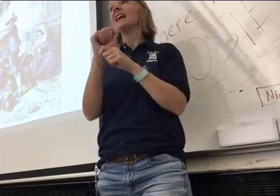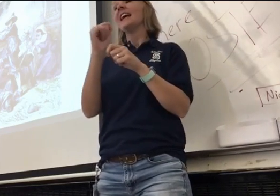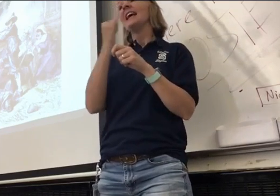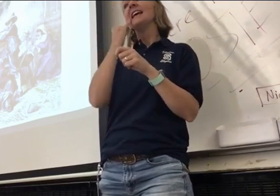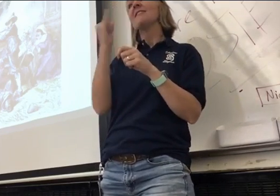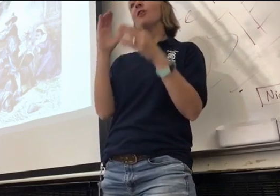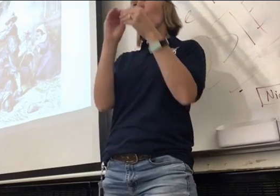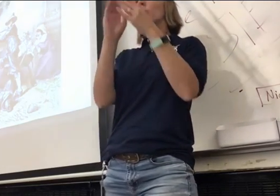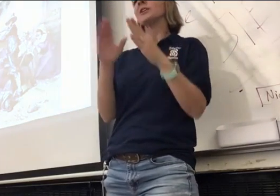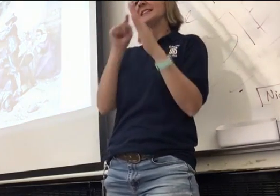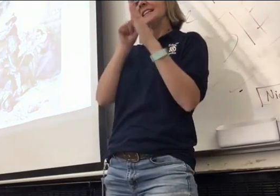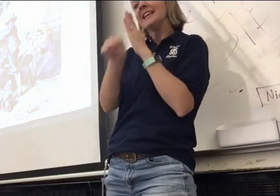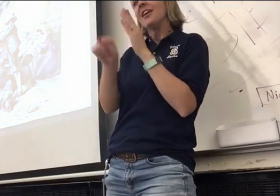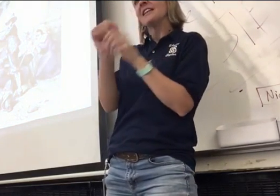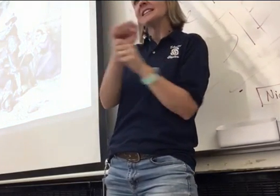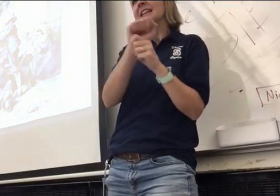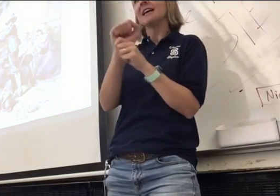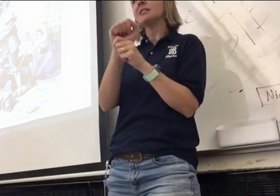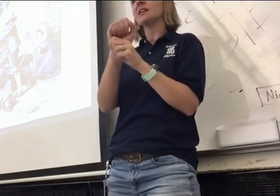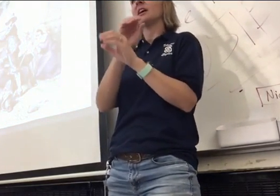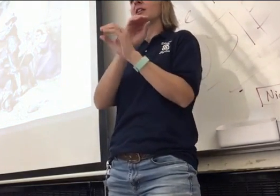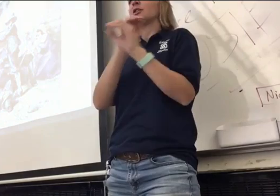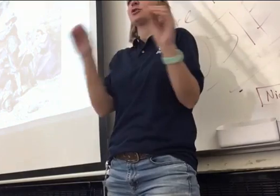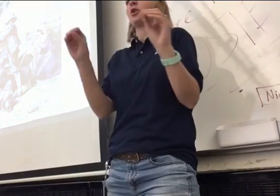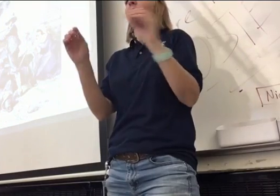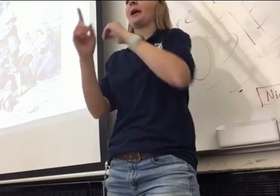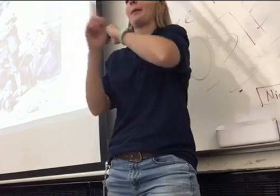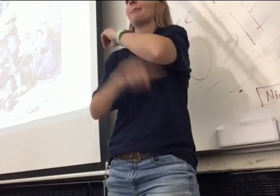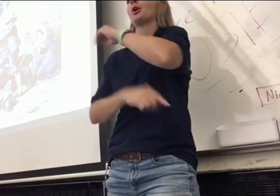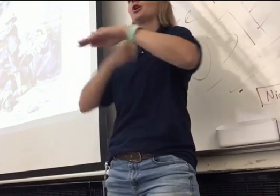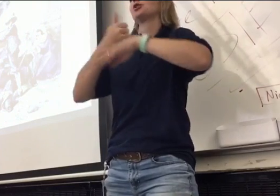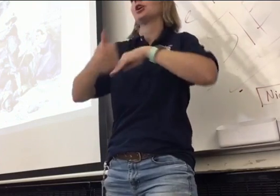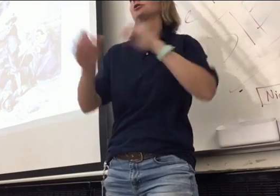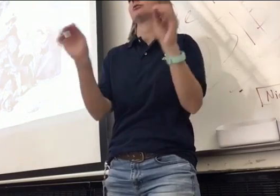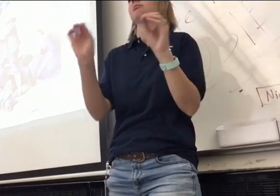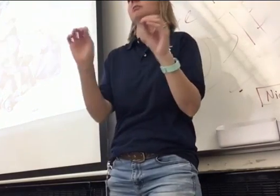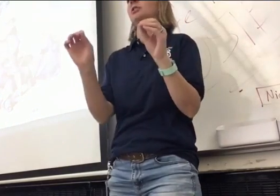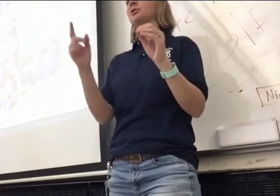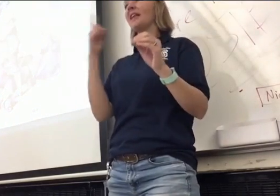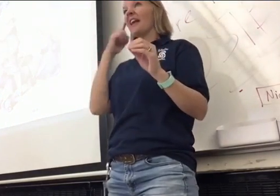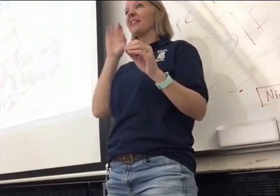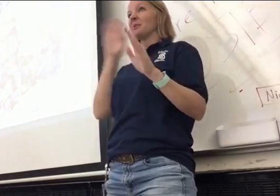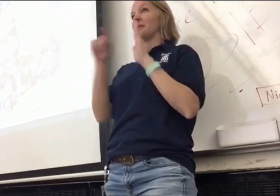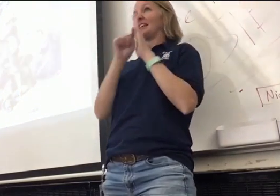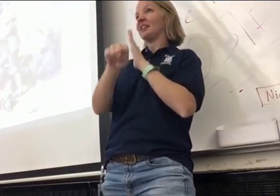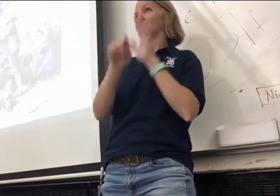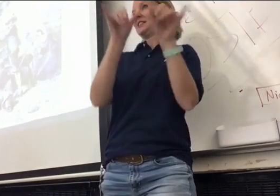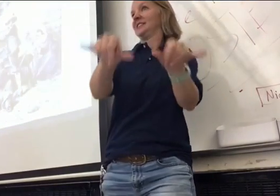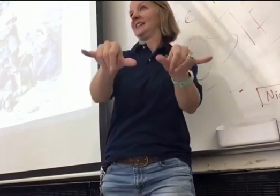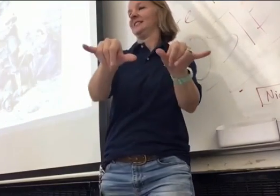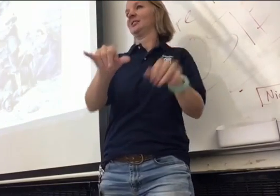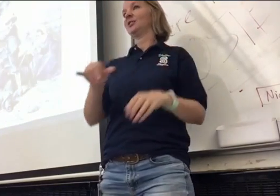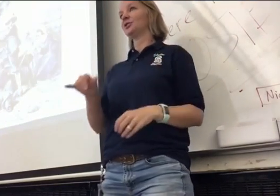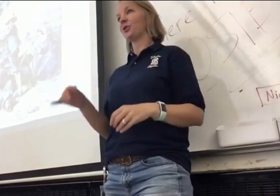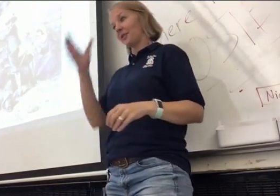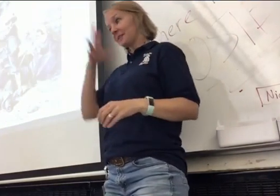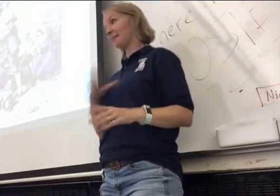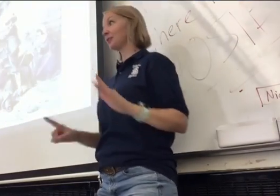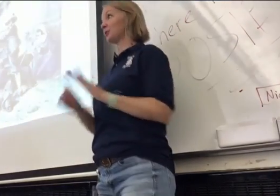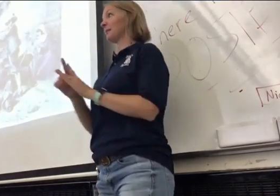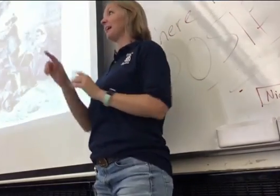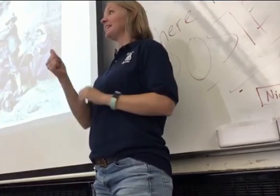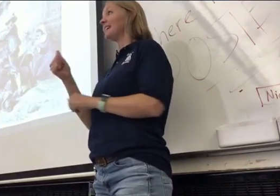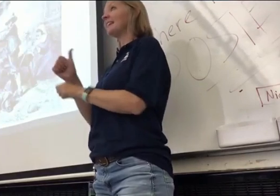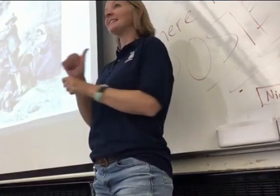for that. So they were probably really worried they were going to get killed by their slave masters. So he shows up with 10 slaves. They all